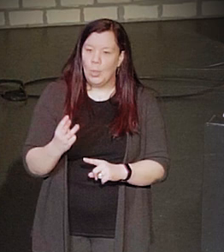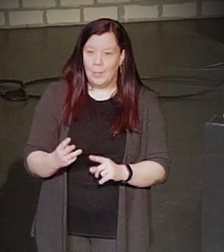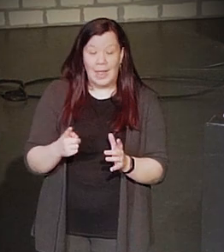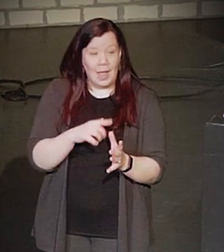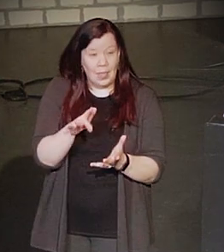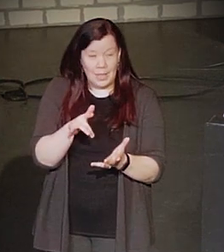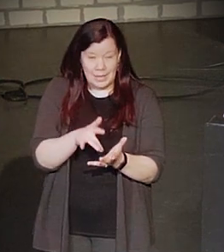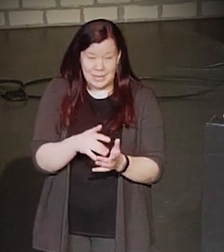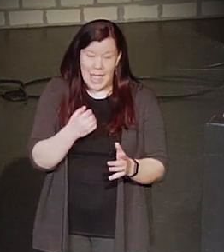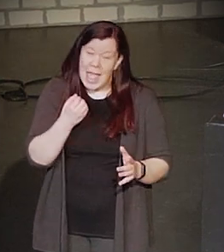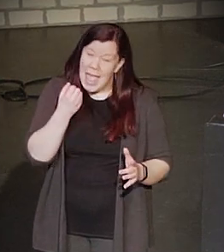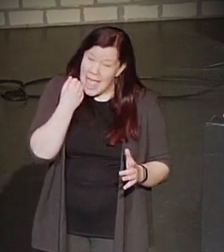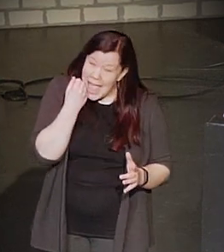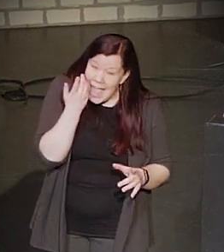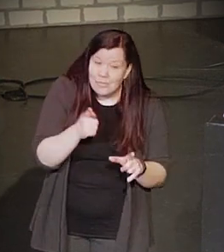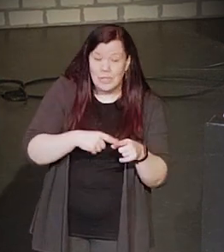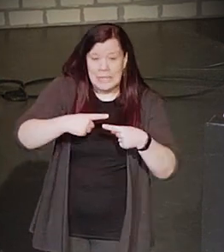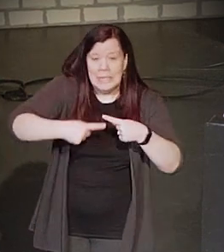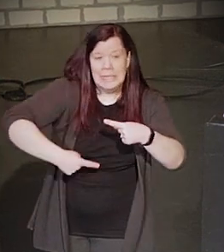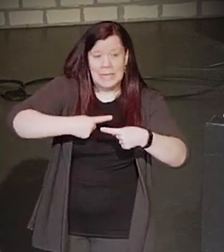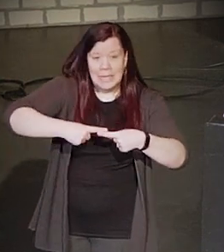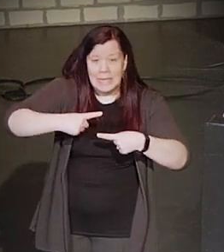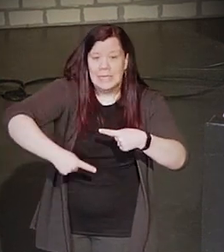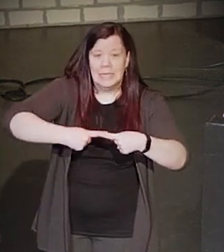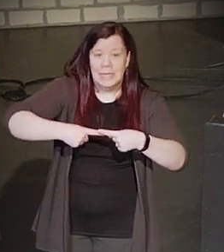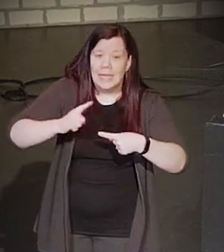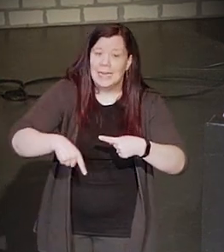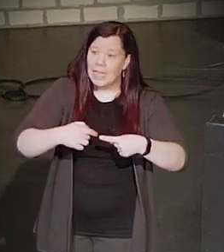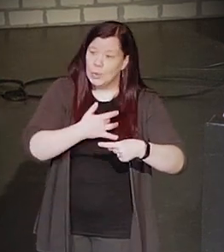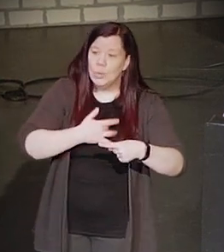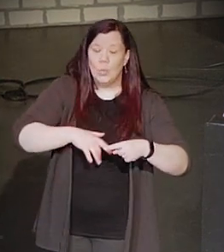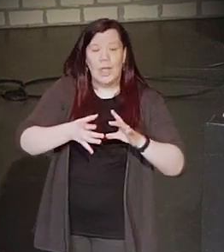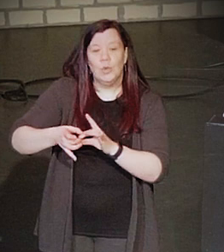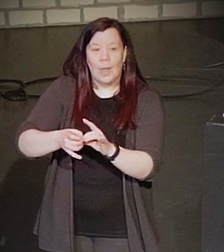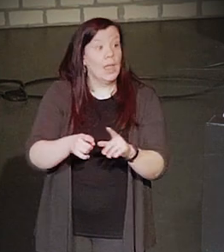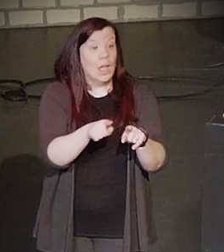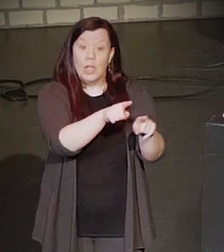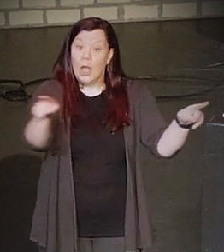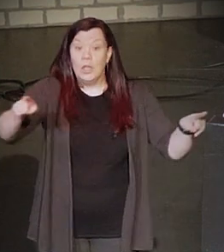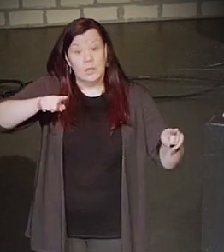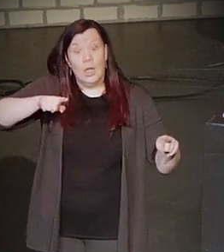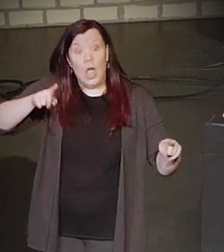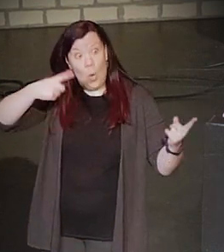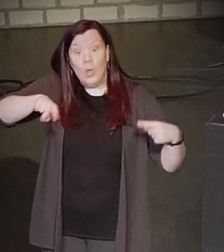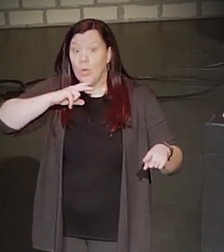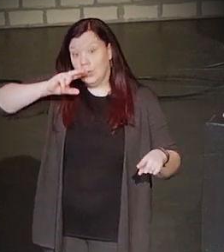gather every year and swear this oath. And we're going to do that all together right